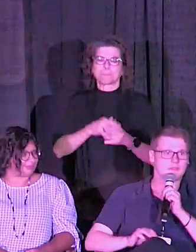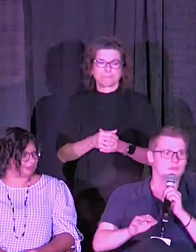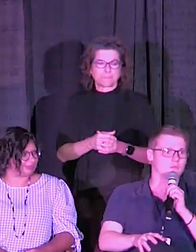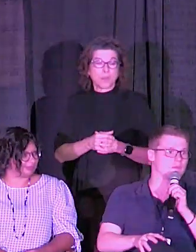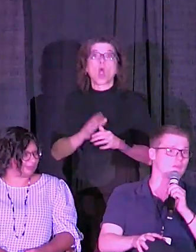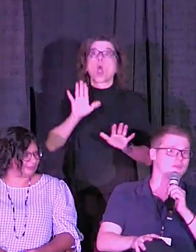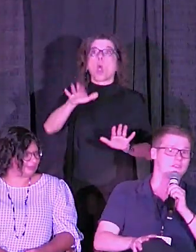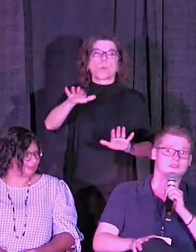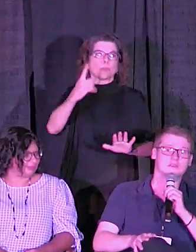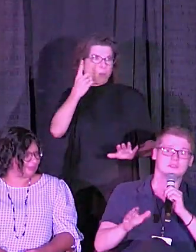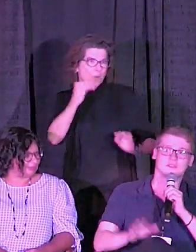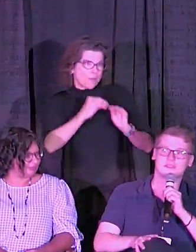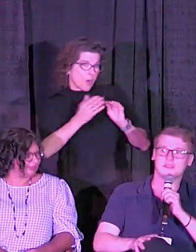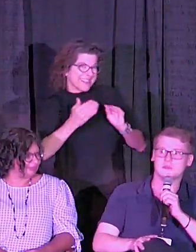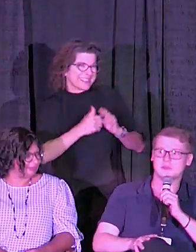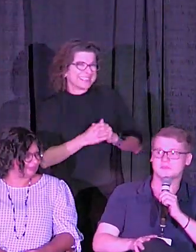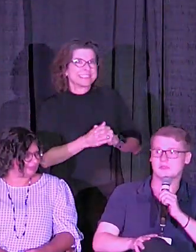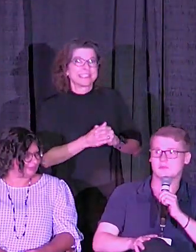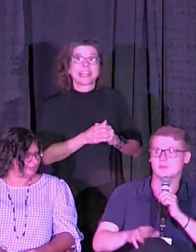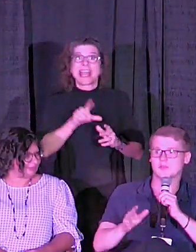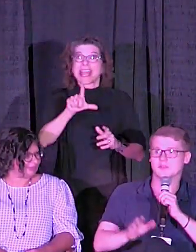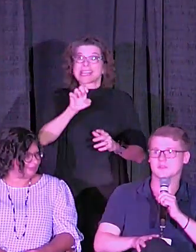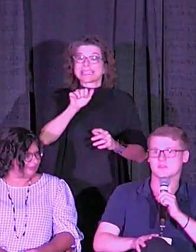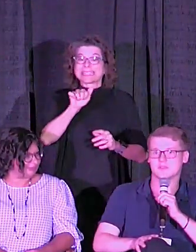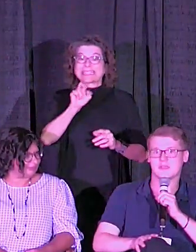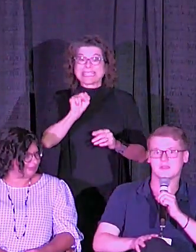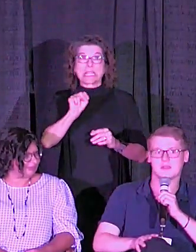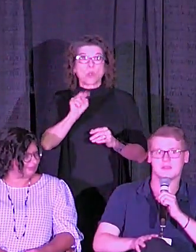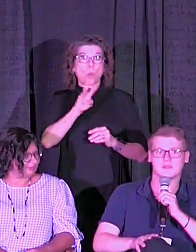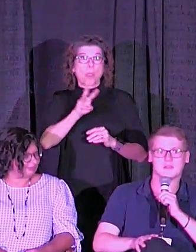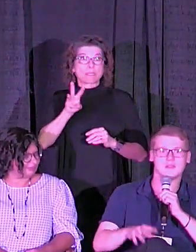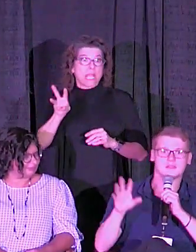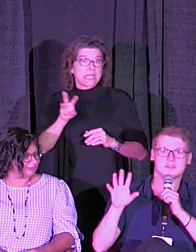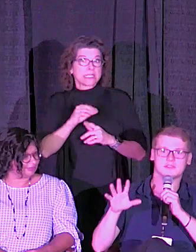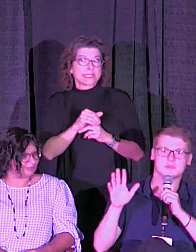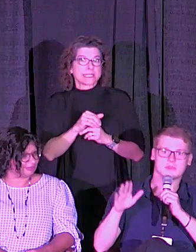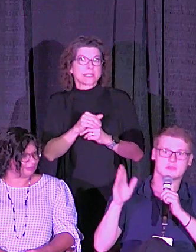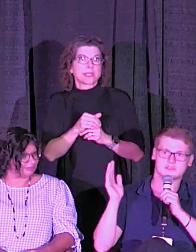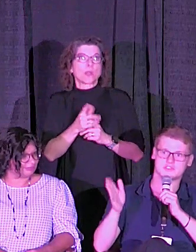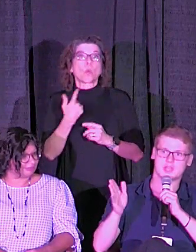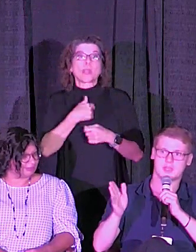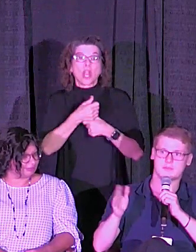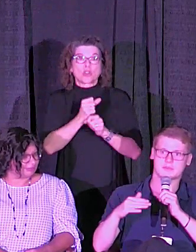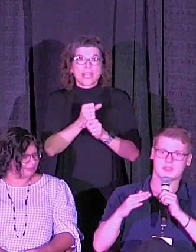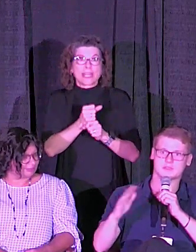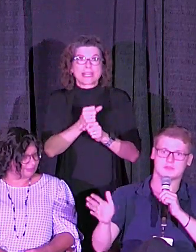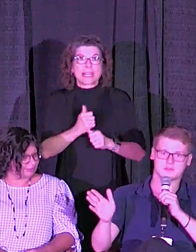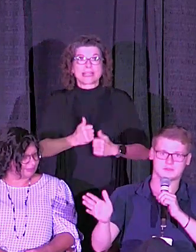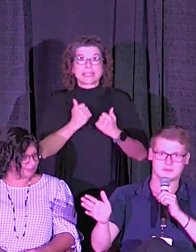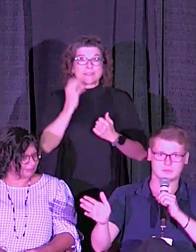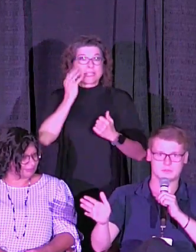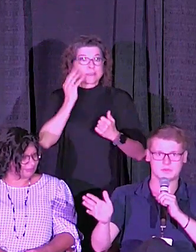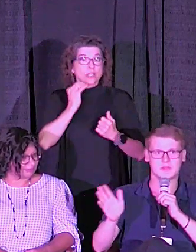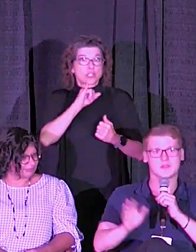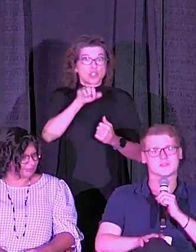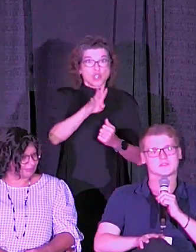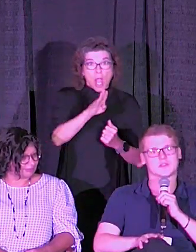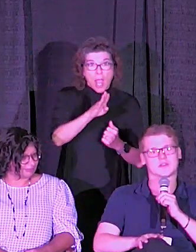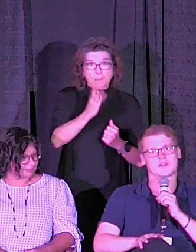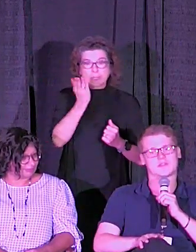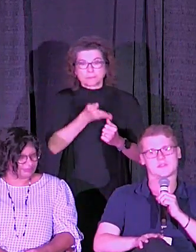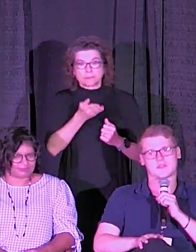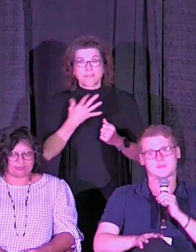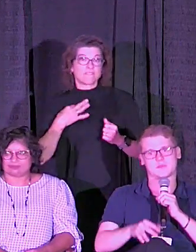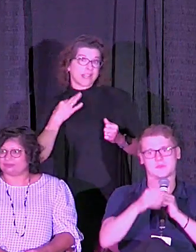Oh, and then one more thing too is on the Lean website, we're working to create a lived experience job/volunteer board.